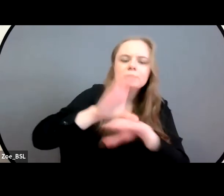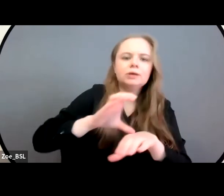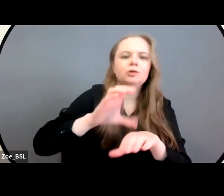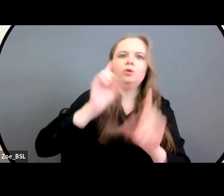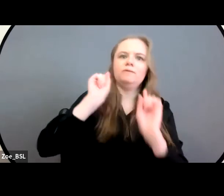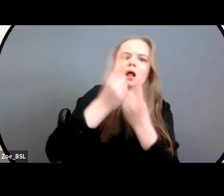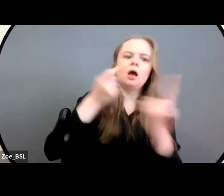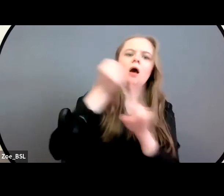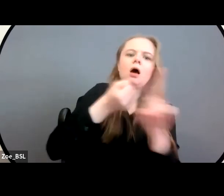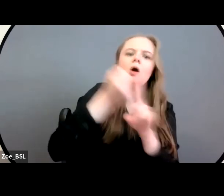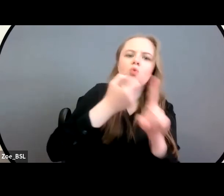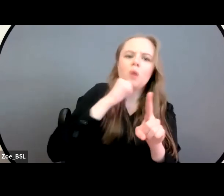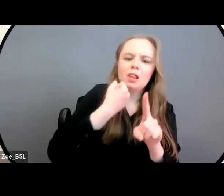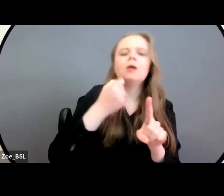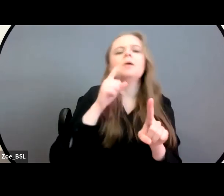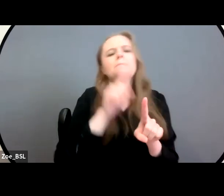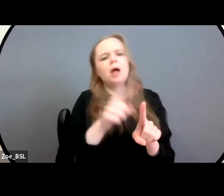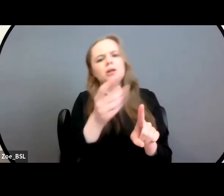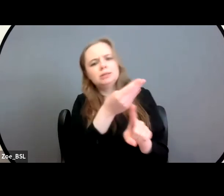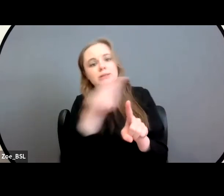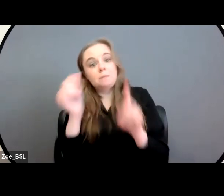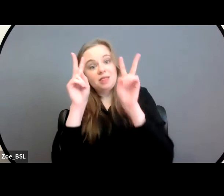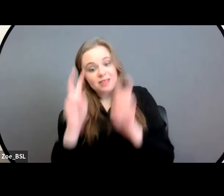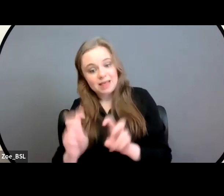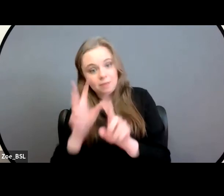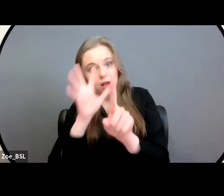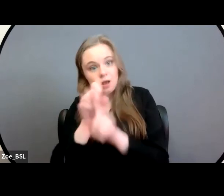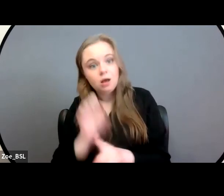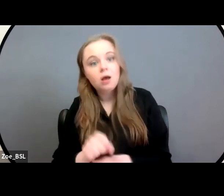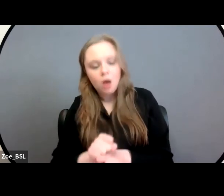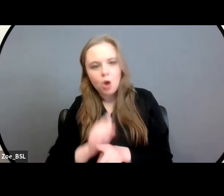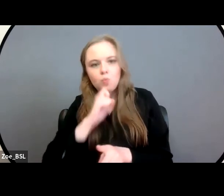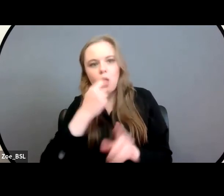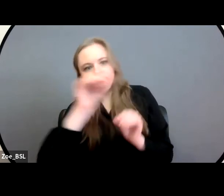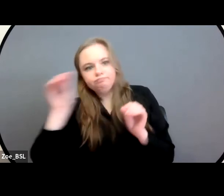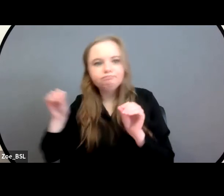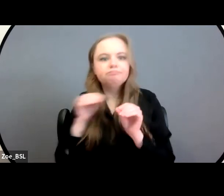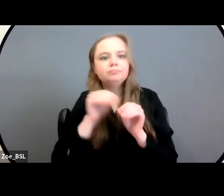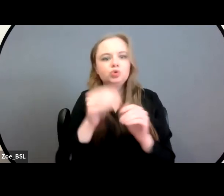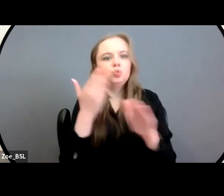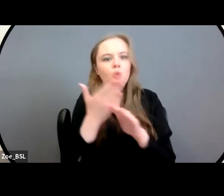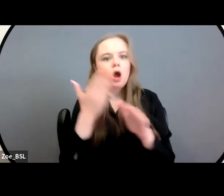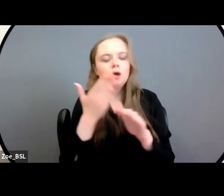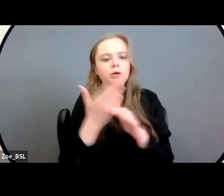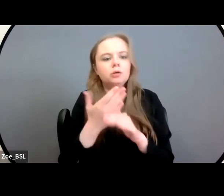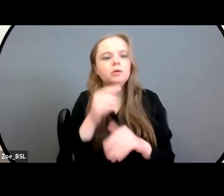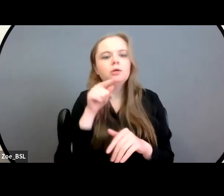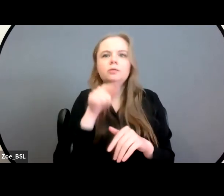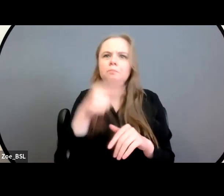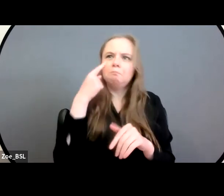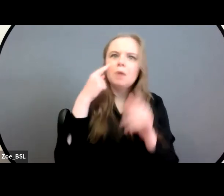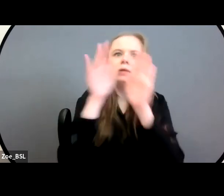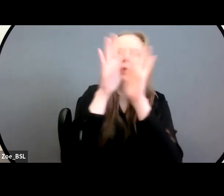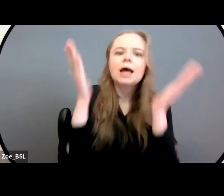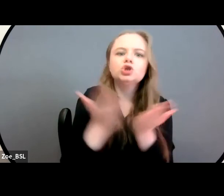I'll feed some of the themes that I've heard today into the work that we're doing with the World Bank, which is scoping international interventions